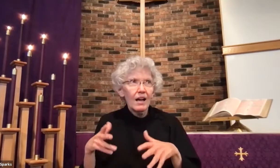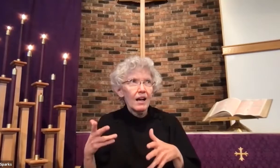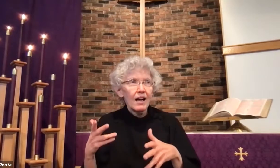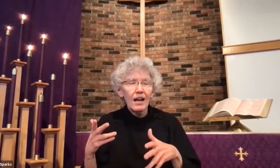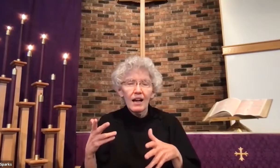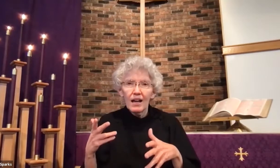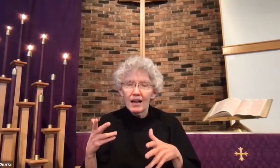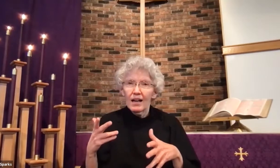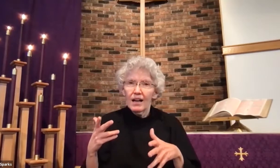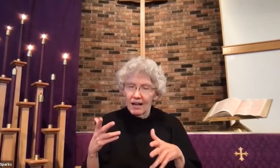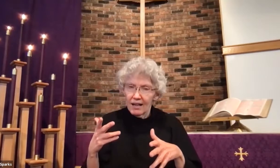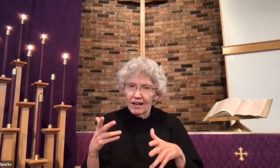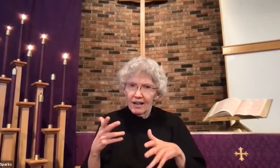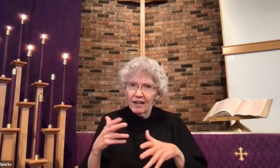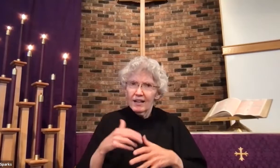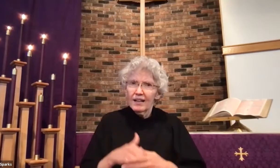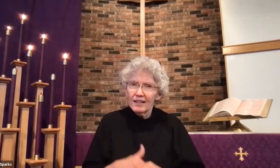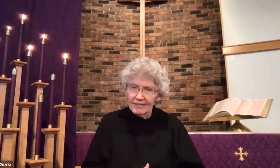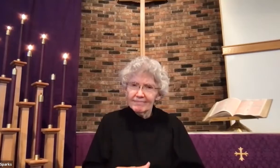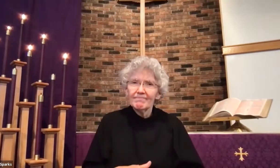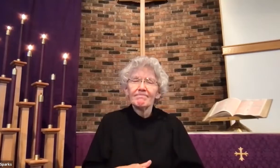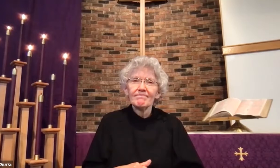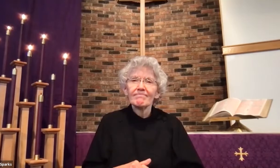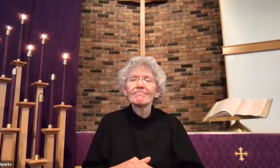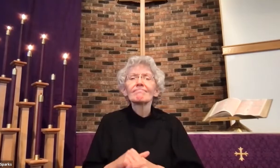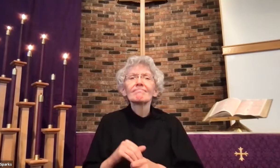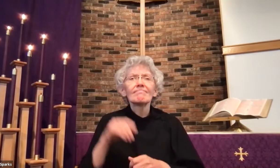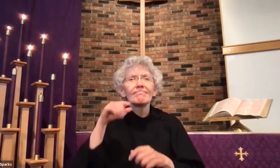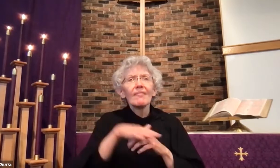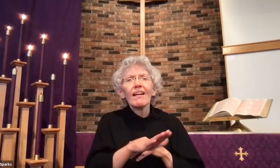found. So they began to have a party.